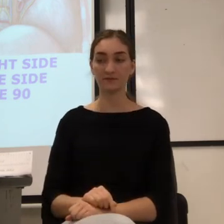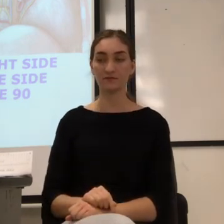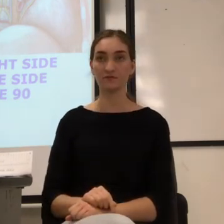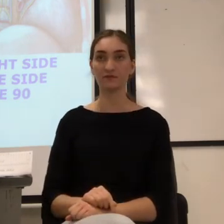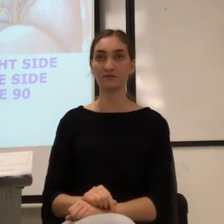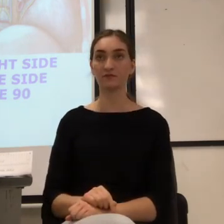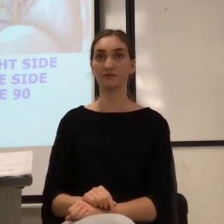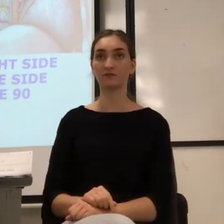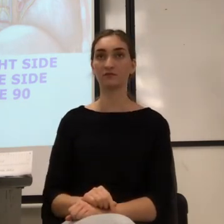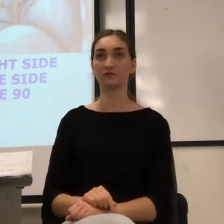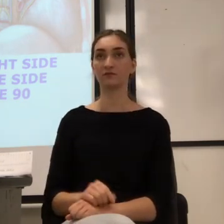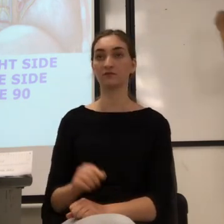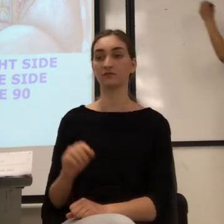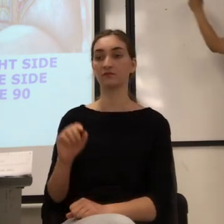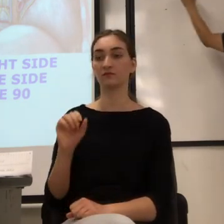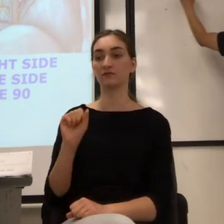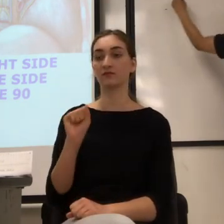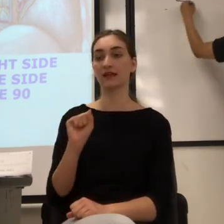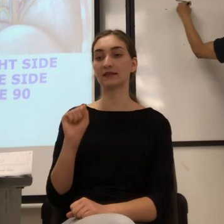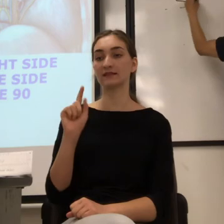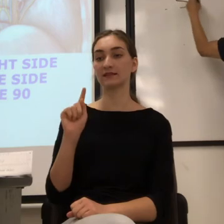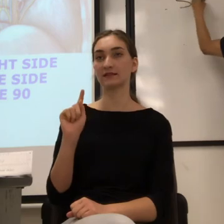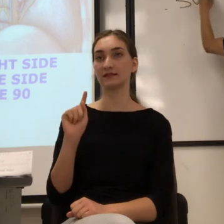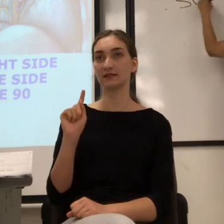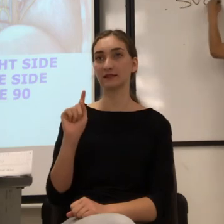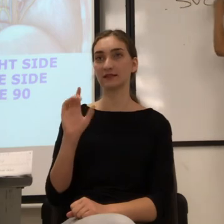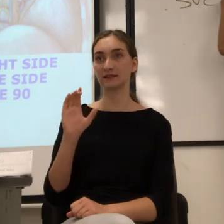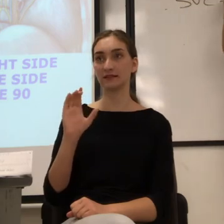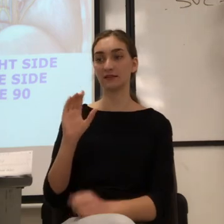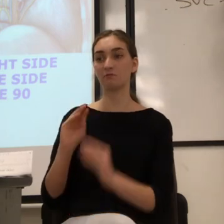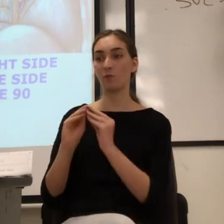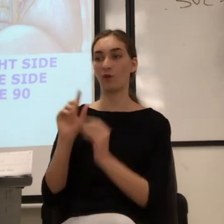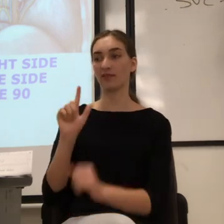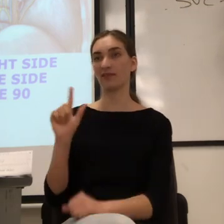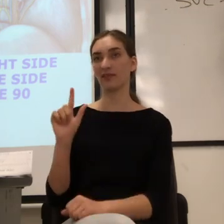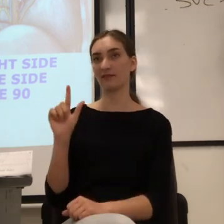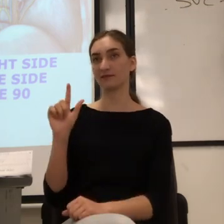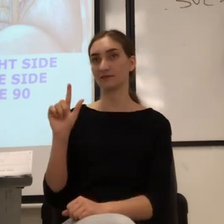and the SVC, more on the right side.